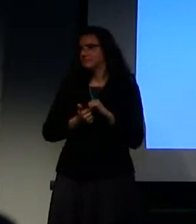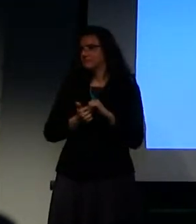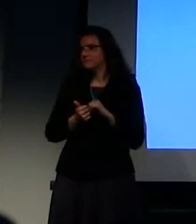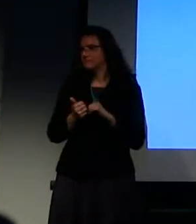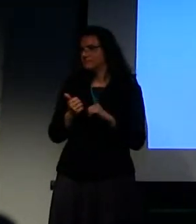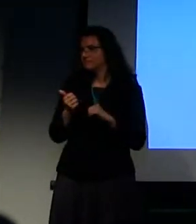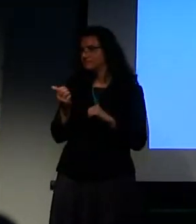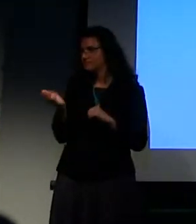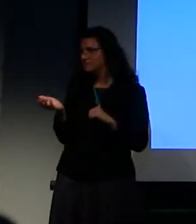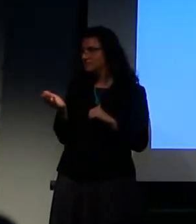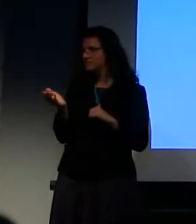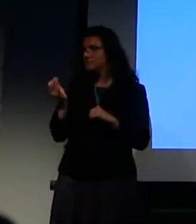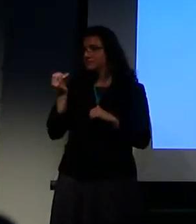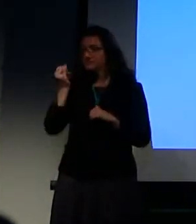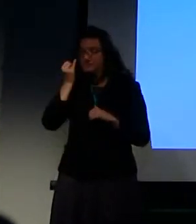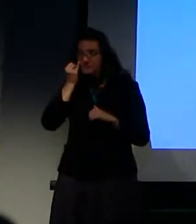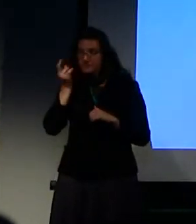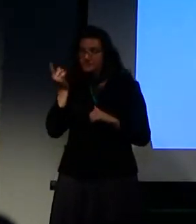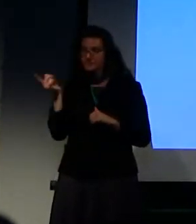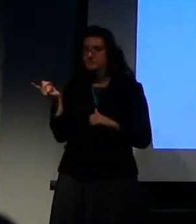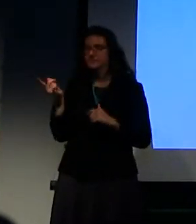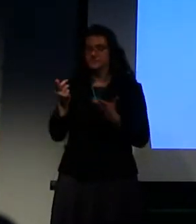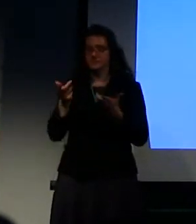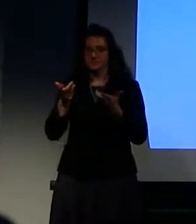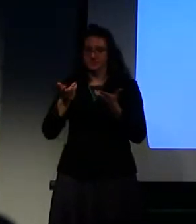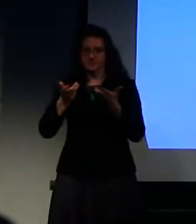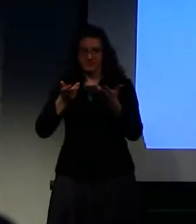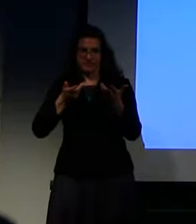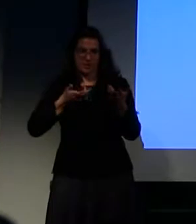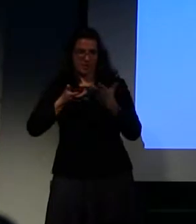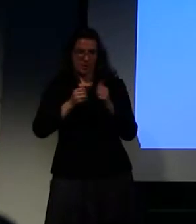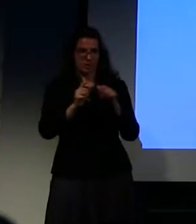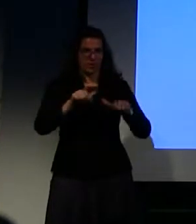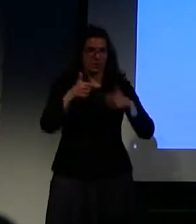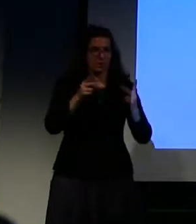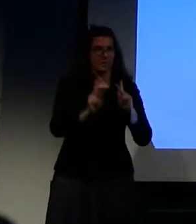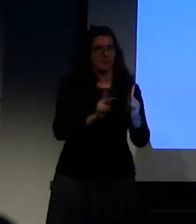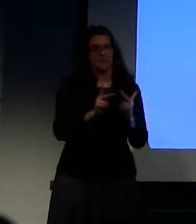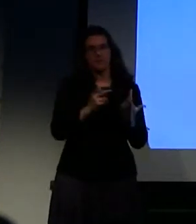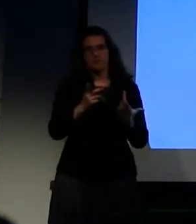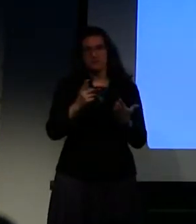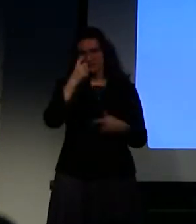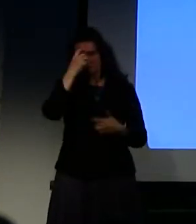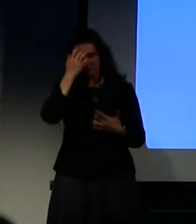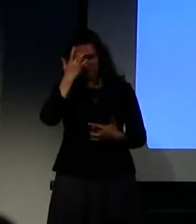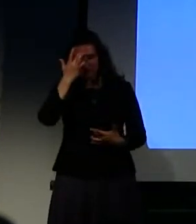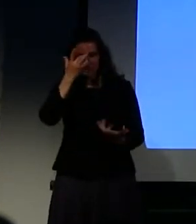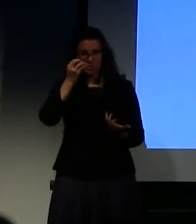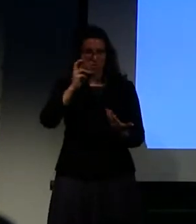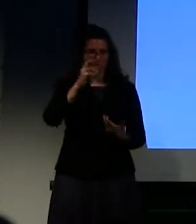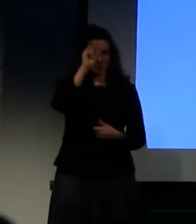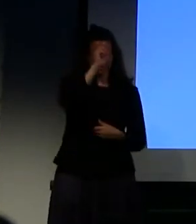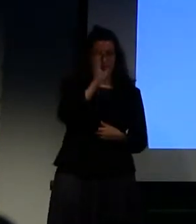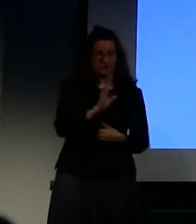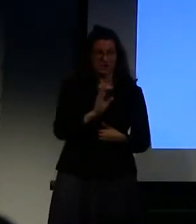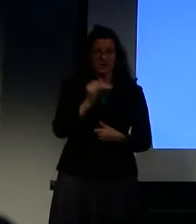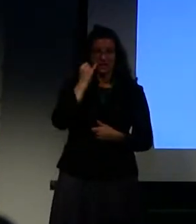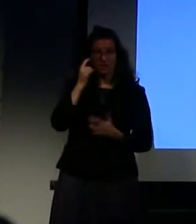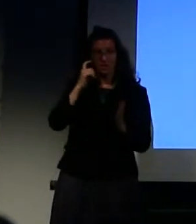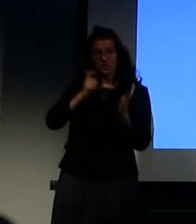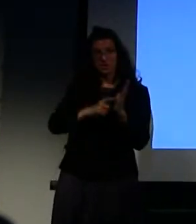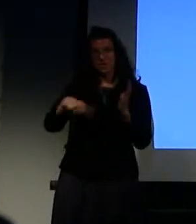you interact with people who have mental illness, people who might have schizophrenia that you see in public.